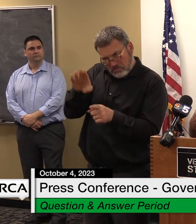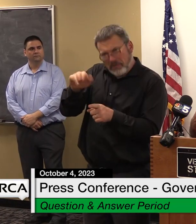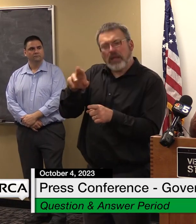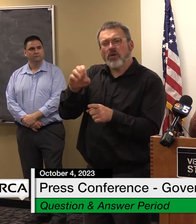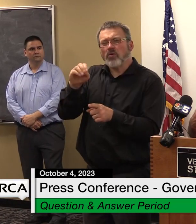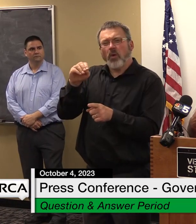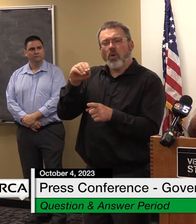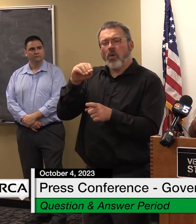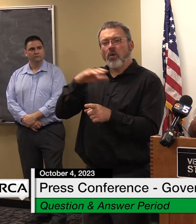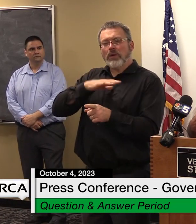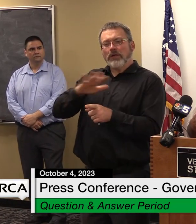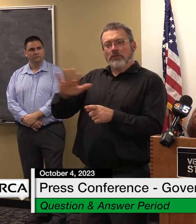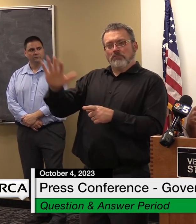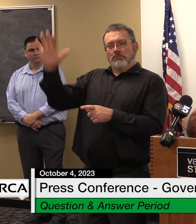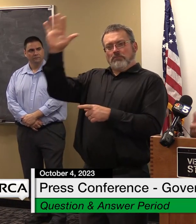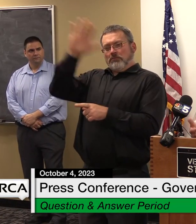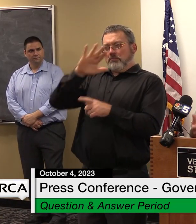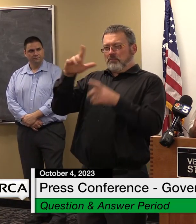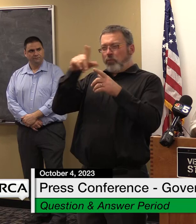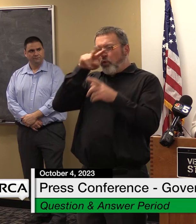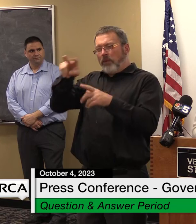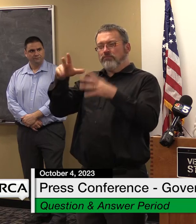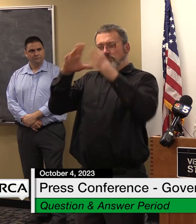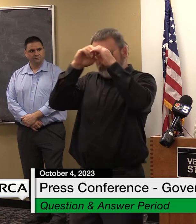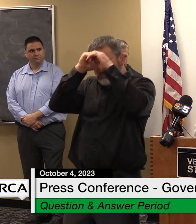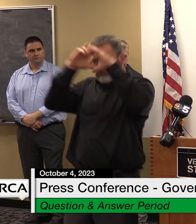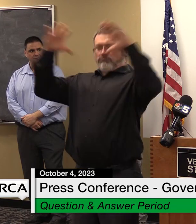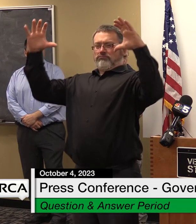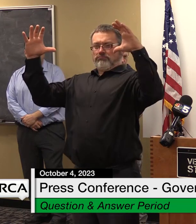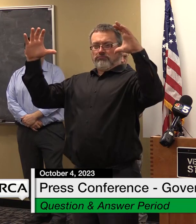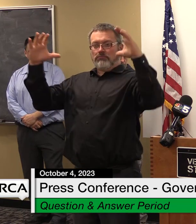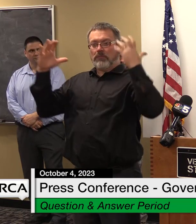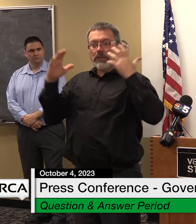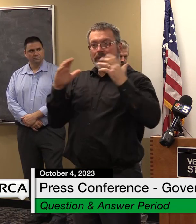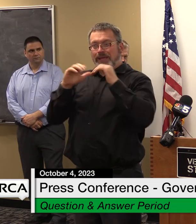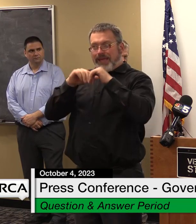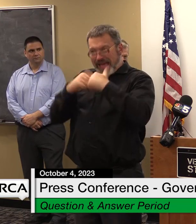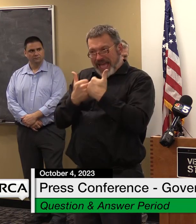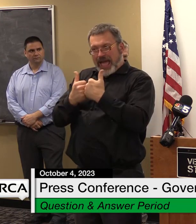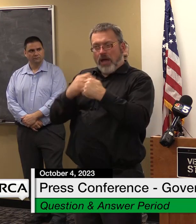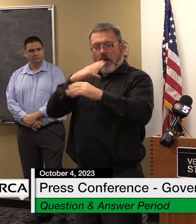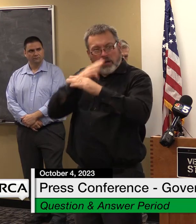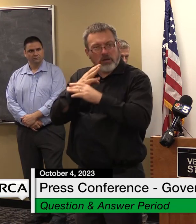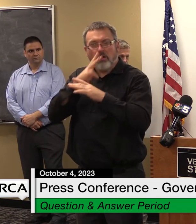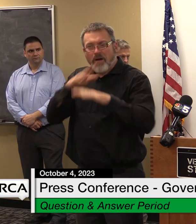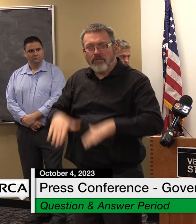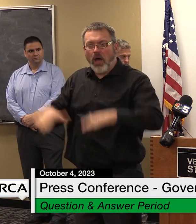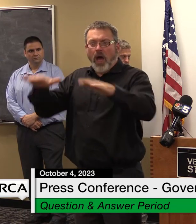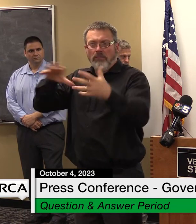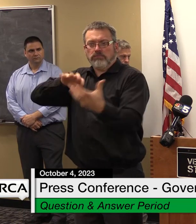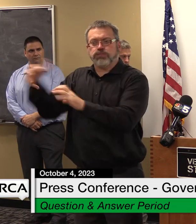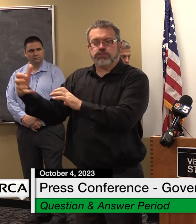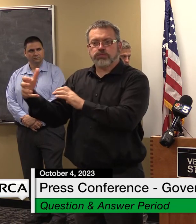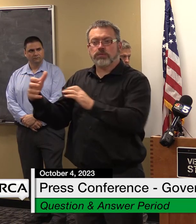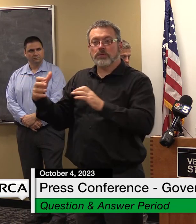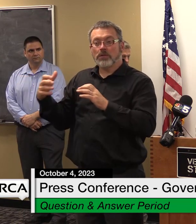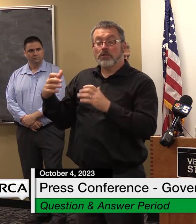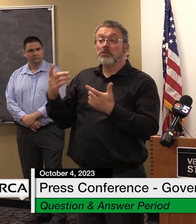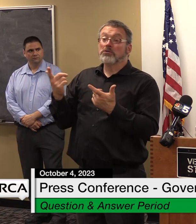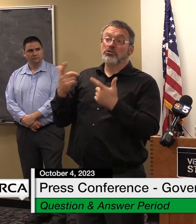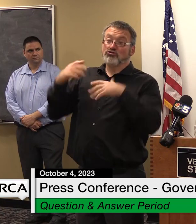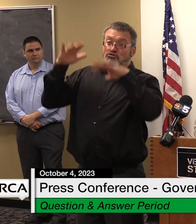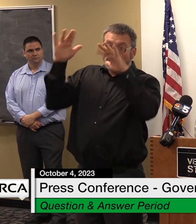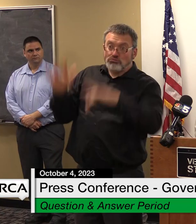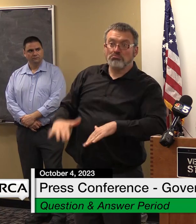and you think about how do we prevent the flooding in the future? I've talked about the volume storing, the